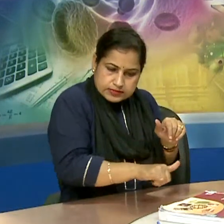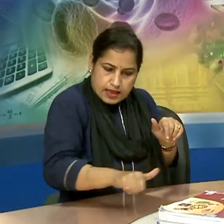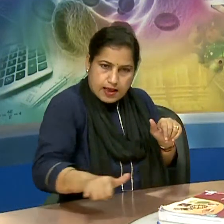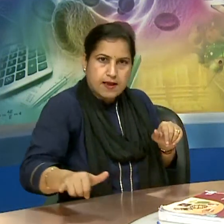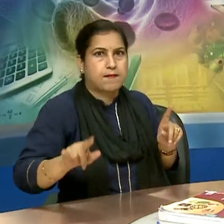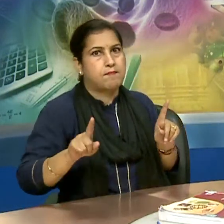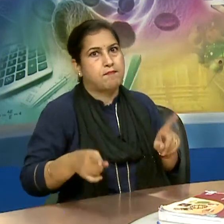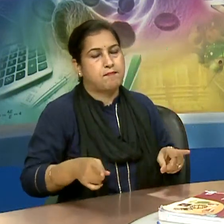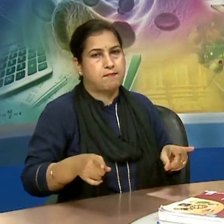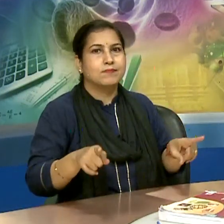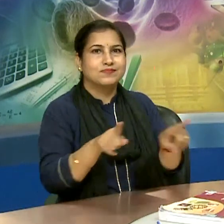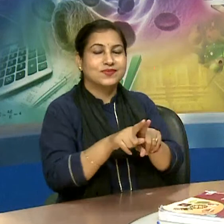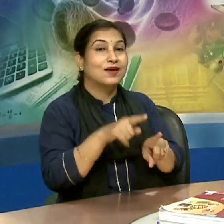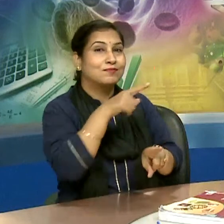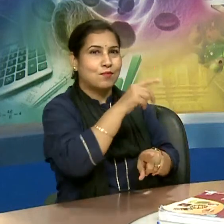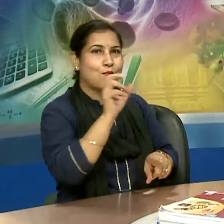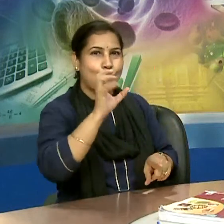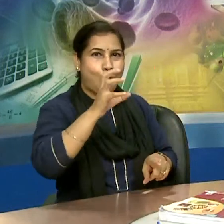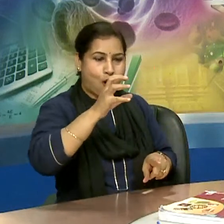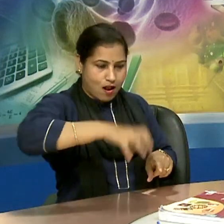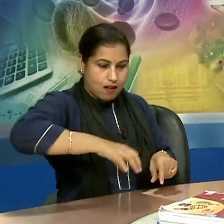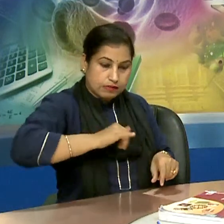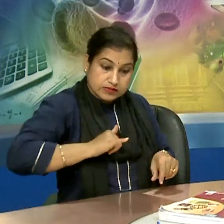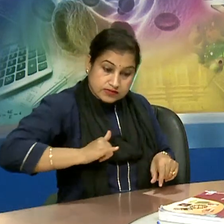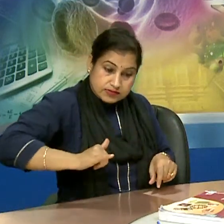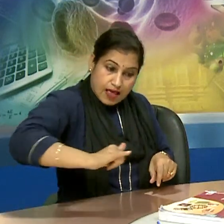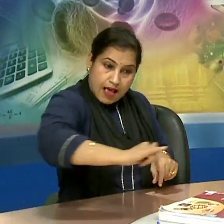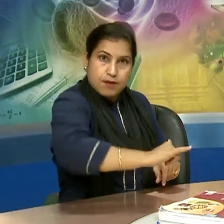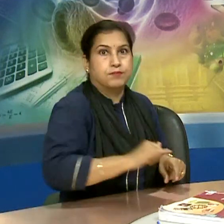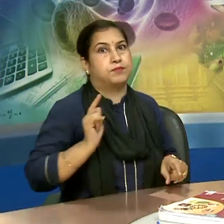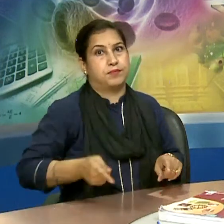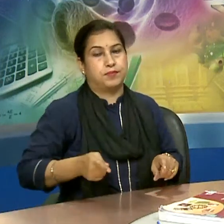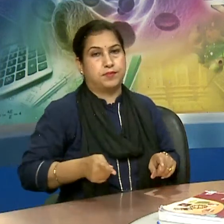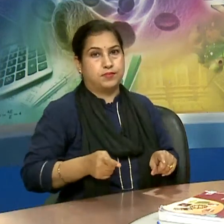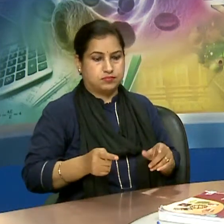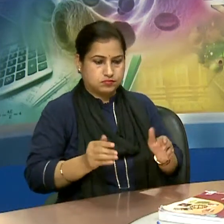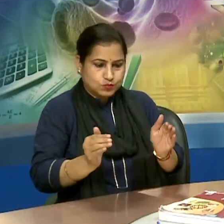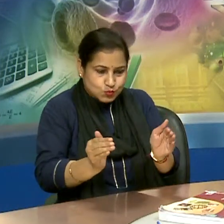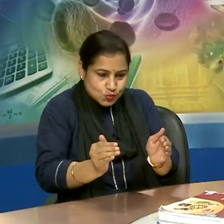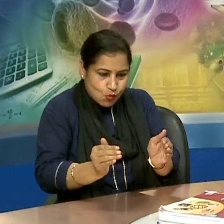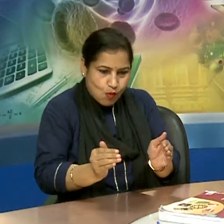All of your units must be the same size.